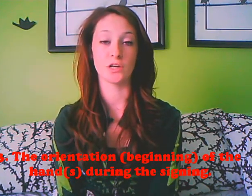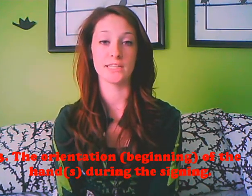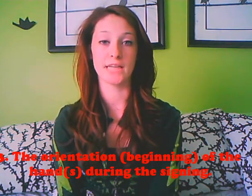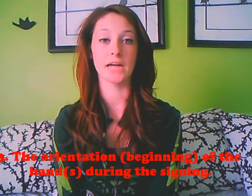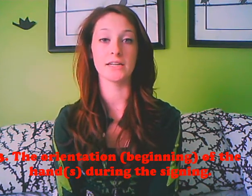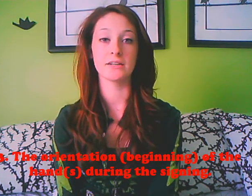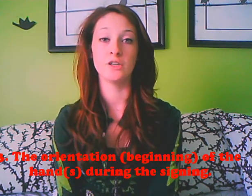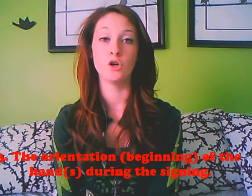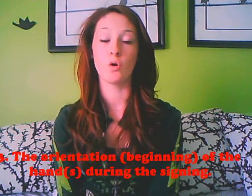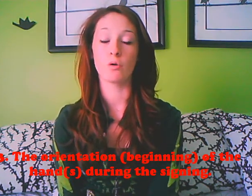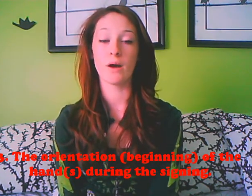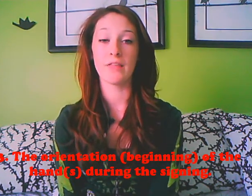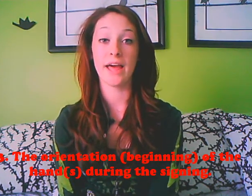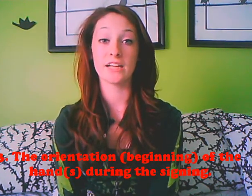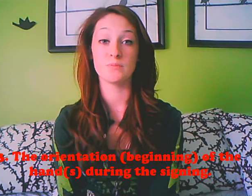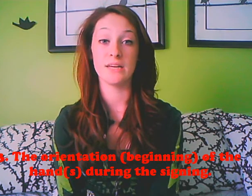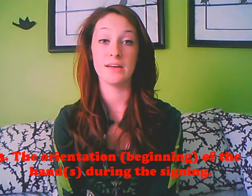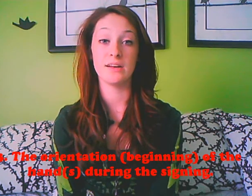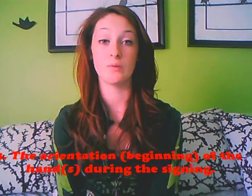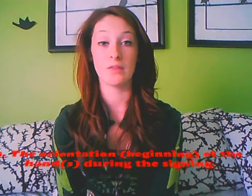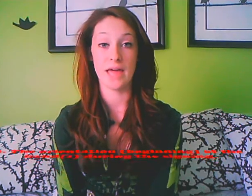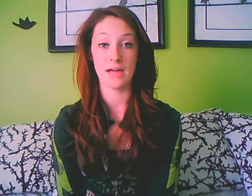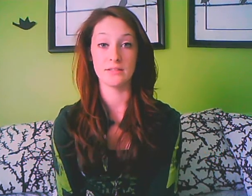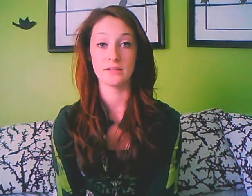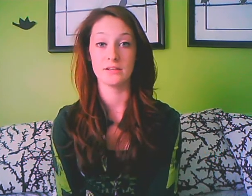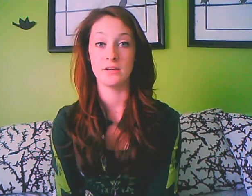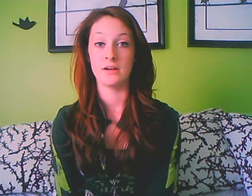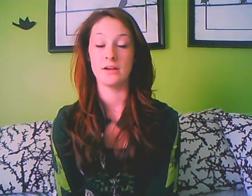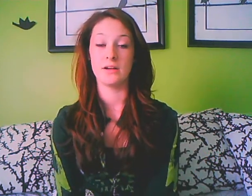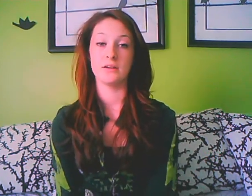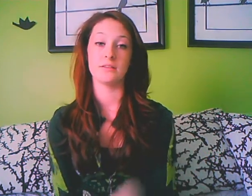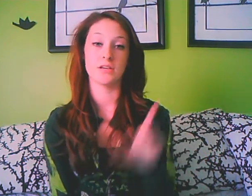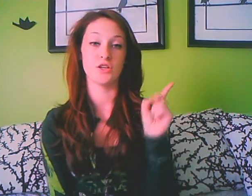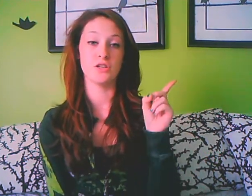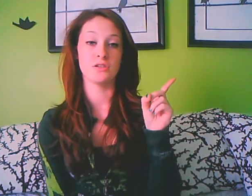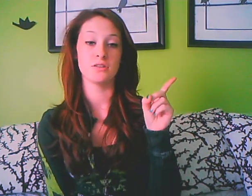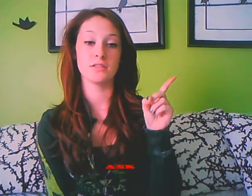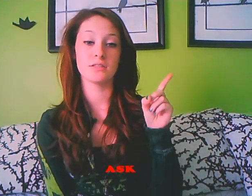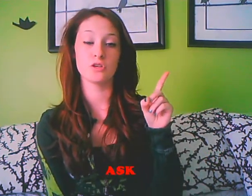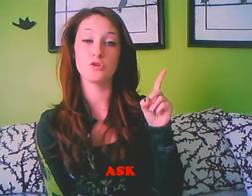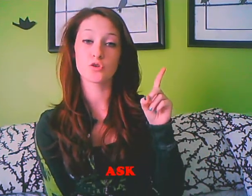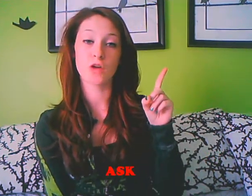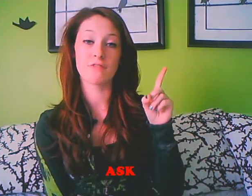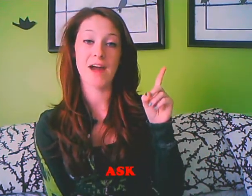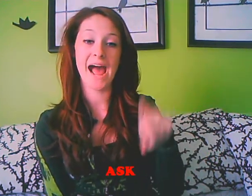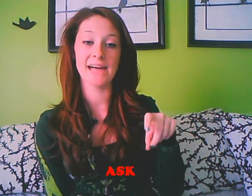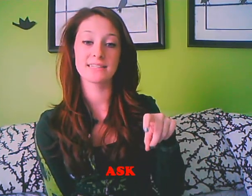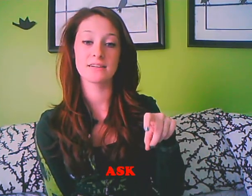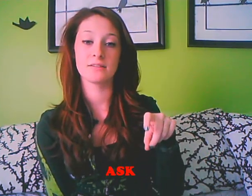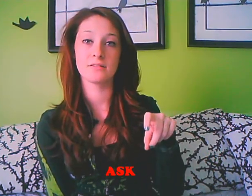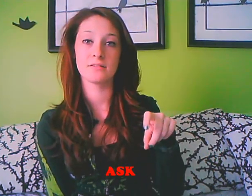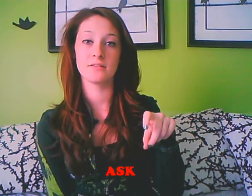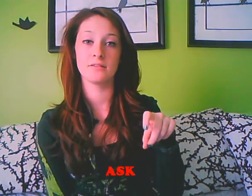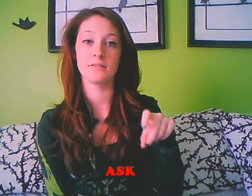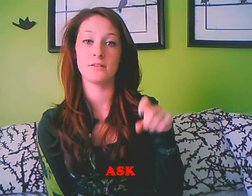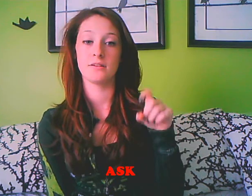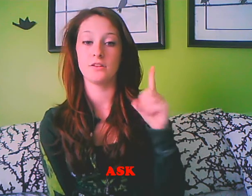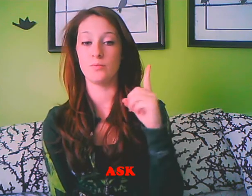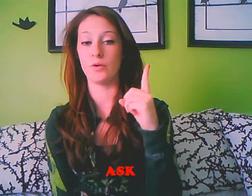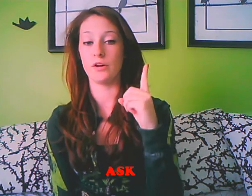the signing, or where the hands begin and where they end. Such as, this is the neutral sign for ask. You point your